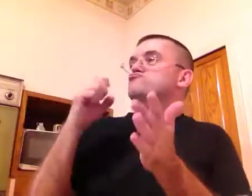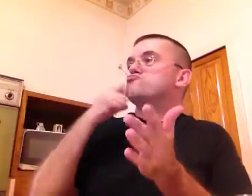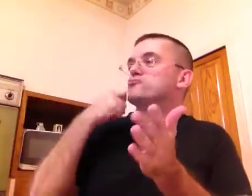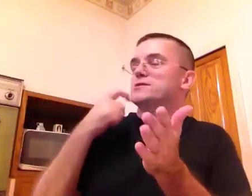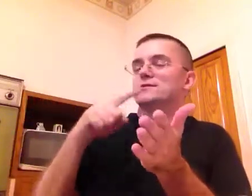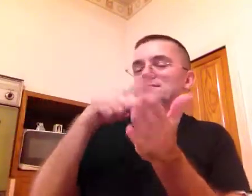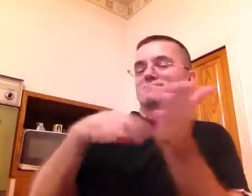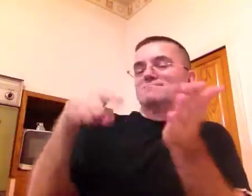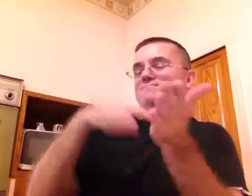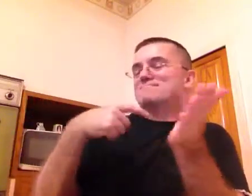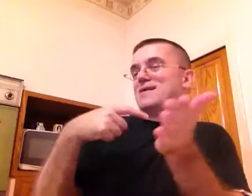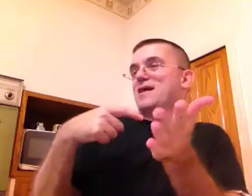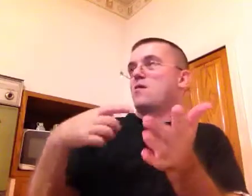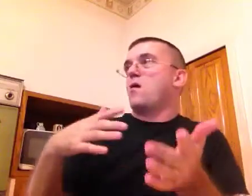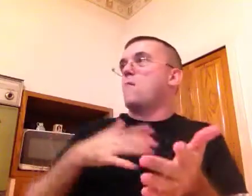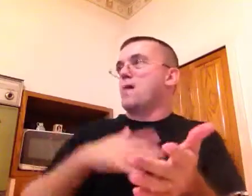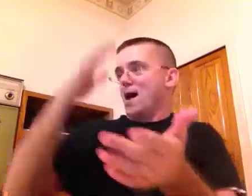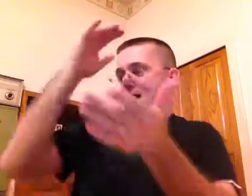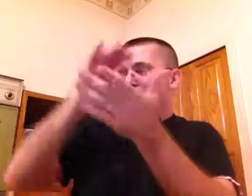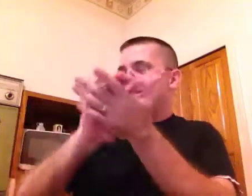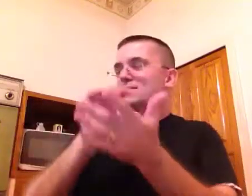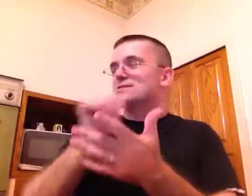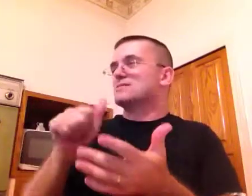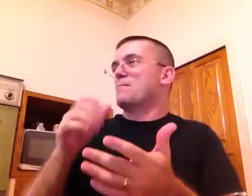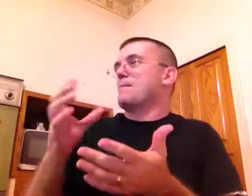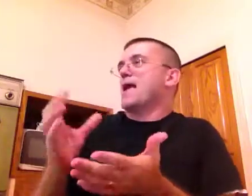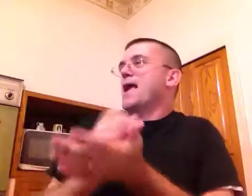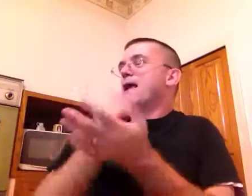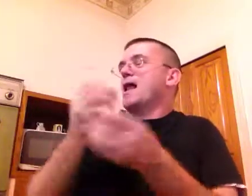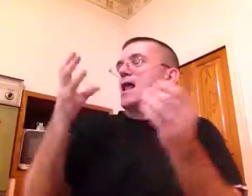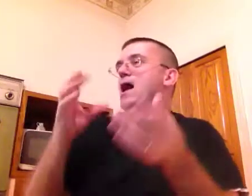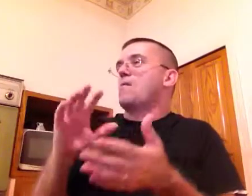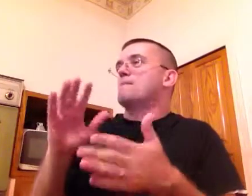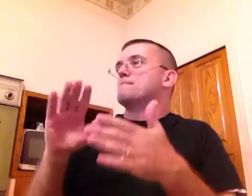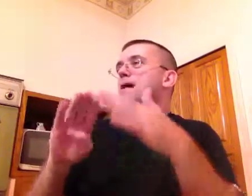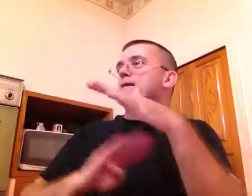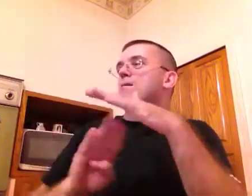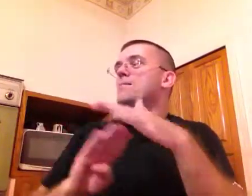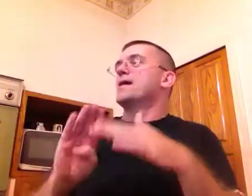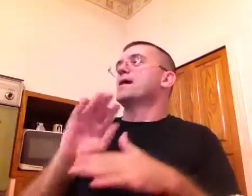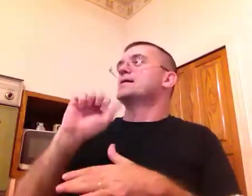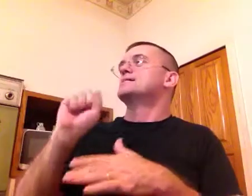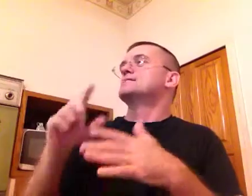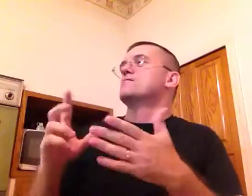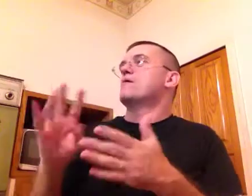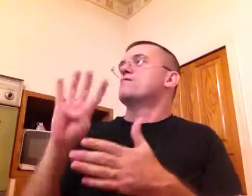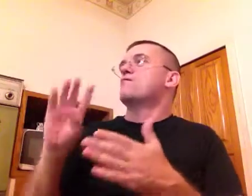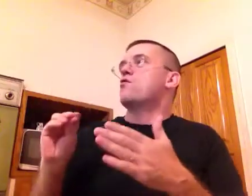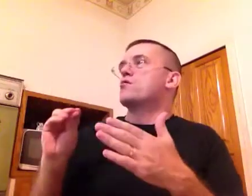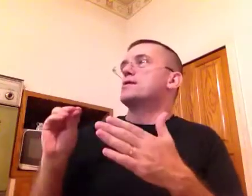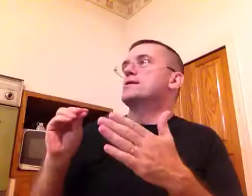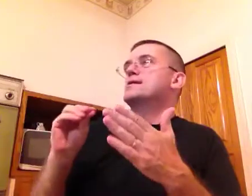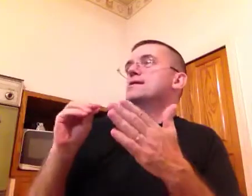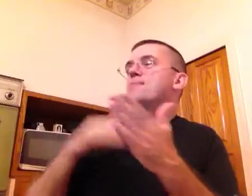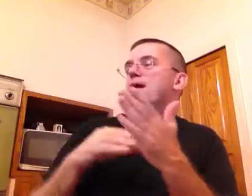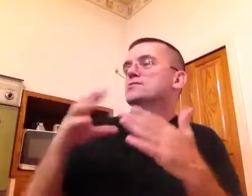3. And my husband doesn't make a lot of money. He has a base salary of about $40,000 a year. But with overtime, he's making about